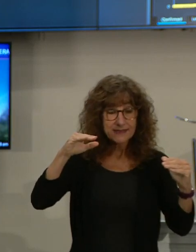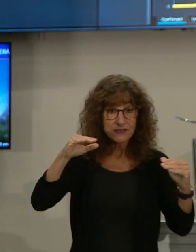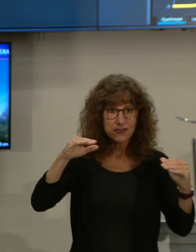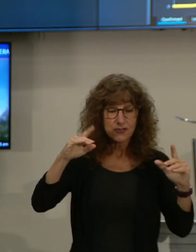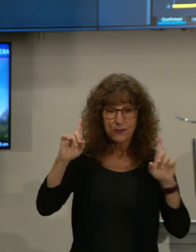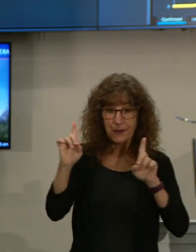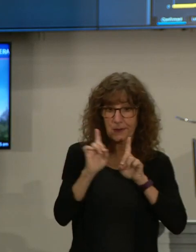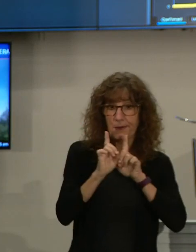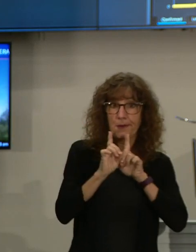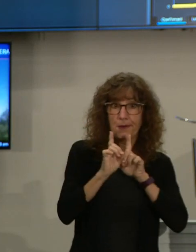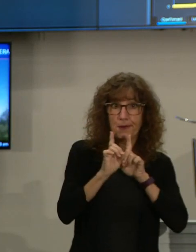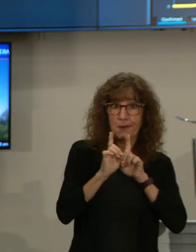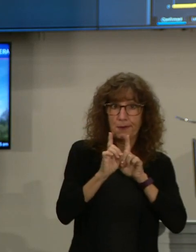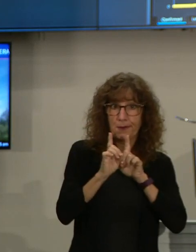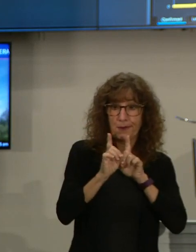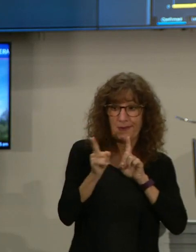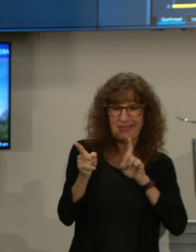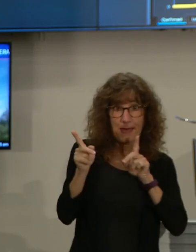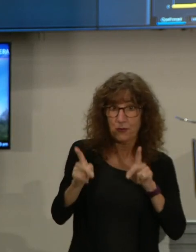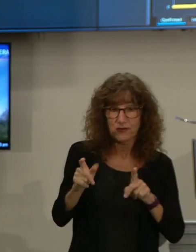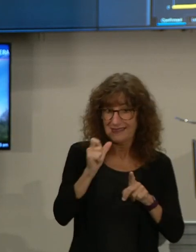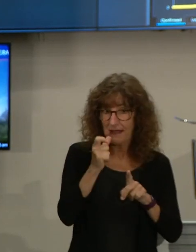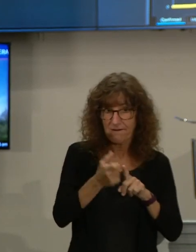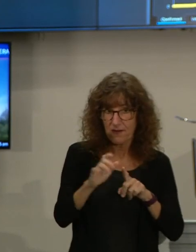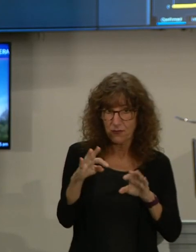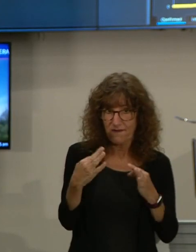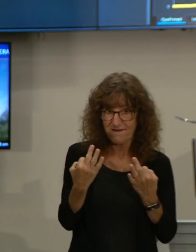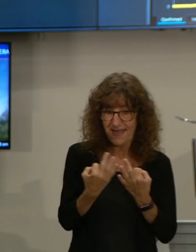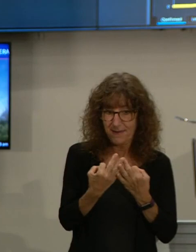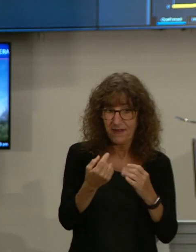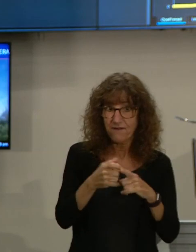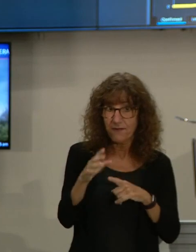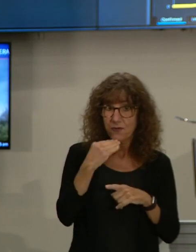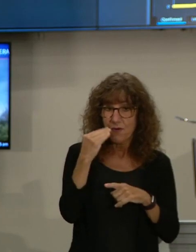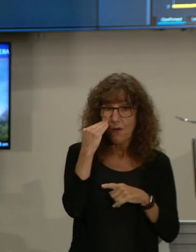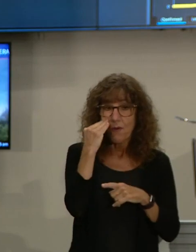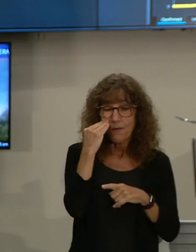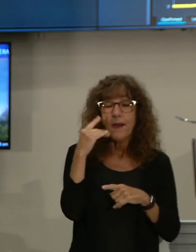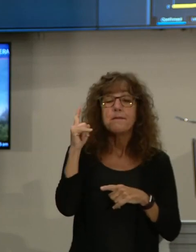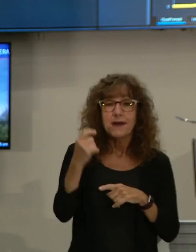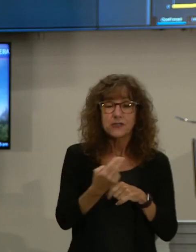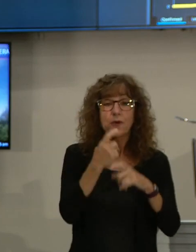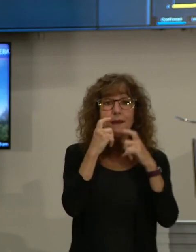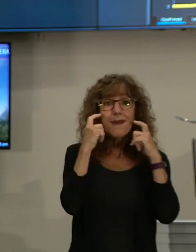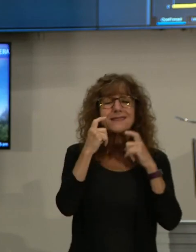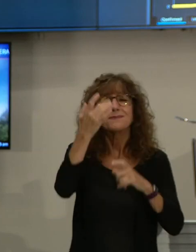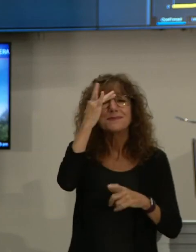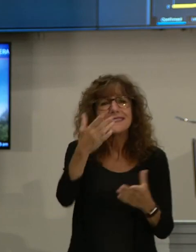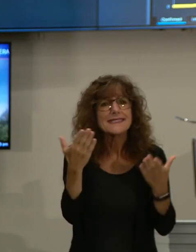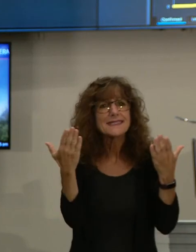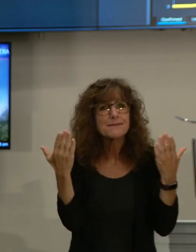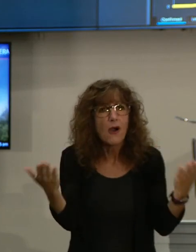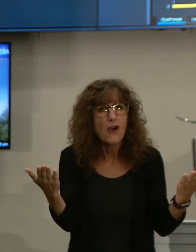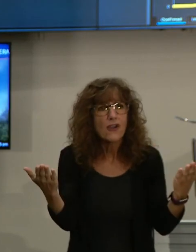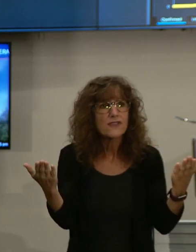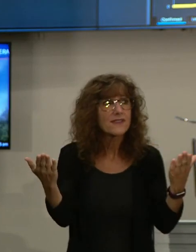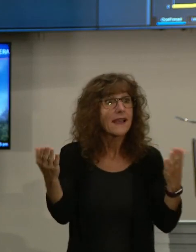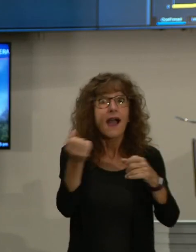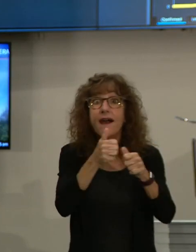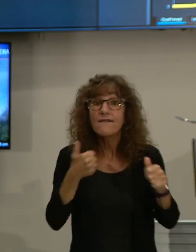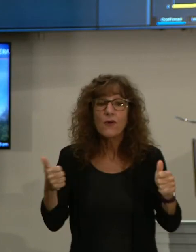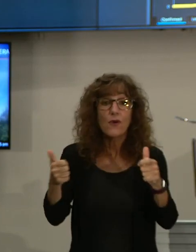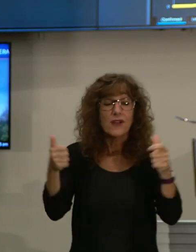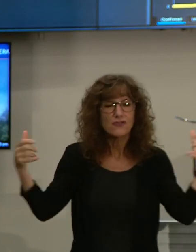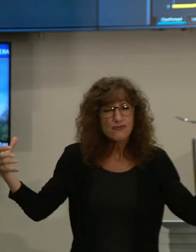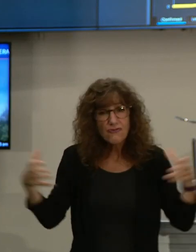of someone who is not in your household, you must wear a mask. Please be smart about your surroundings. Avoid